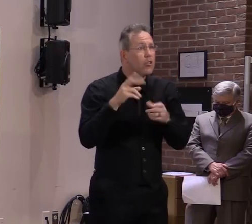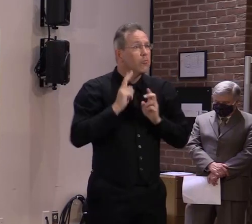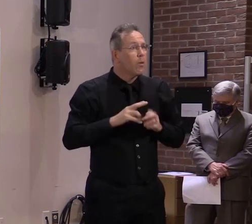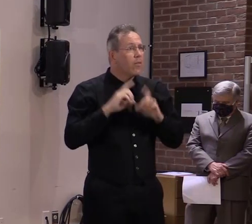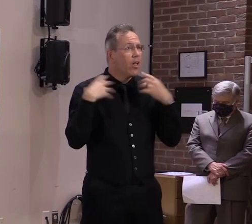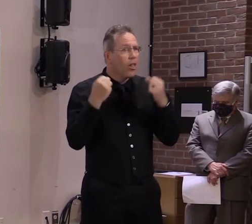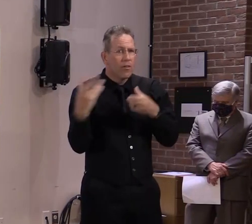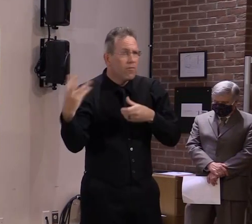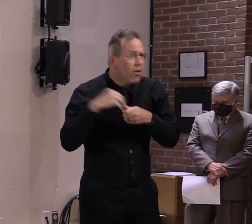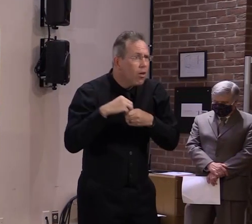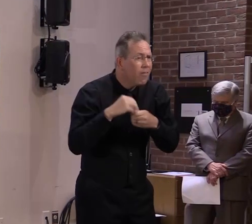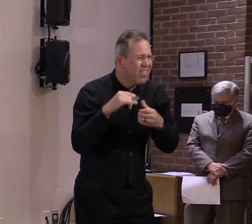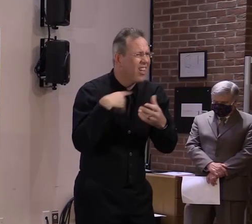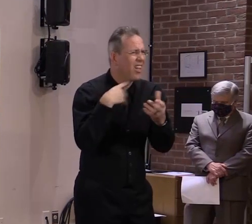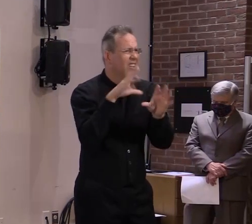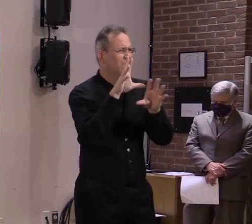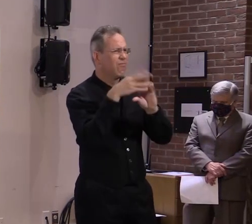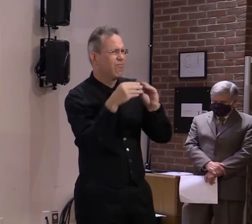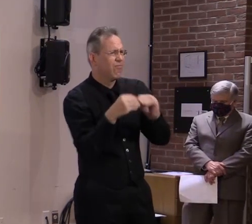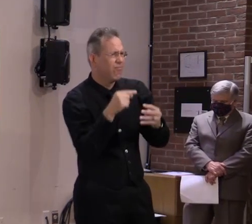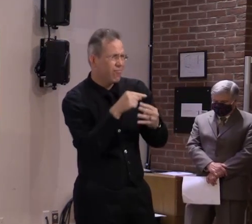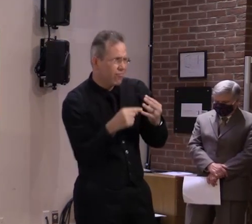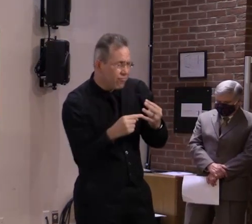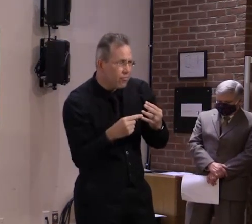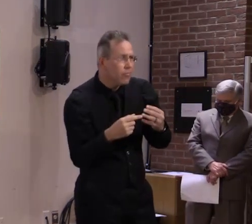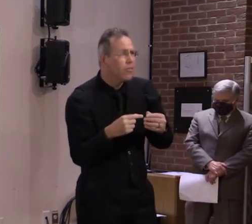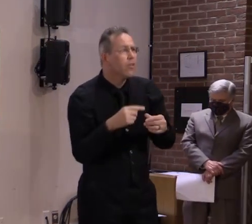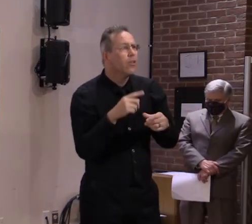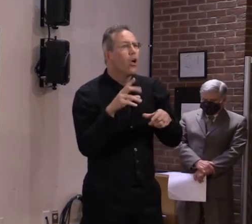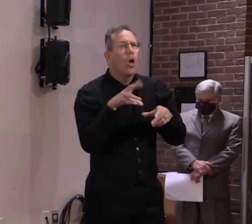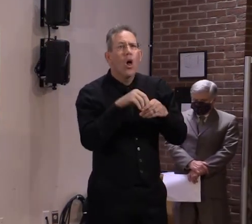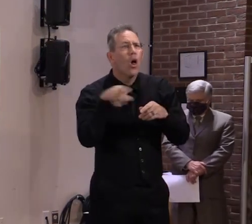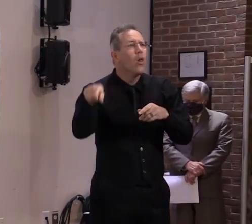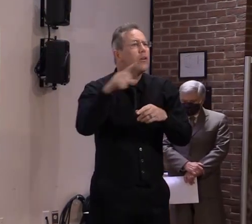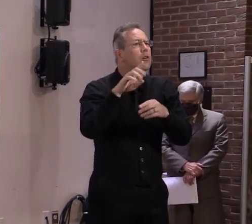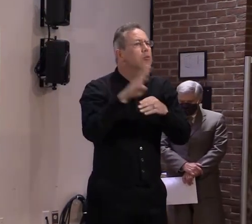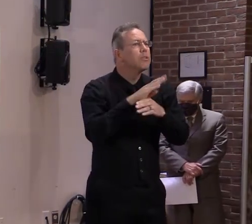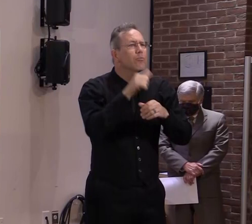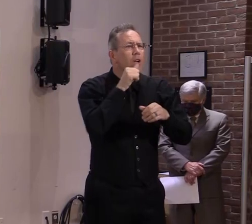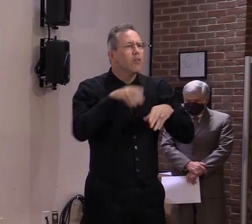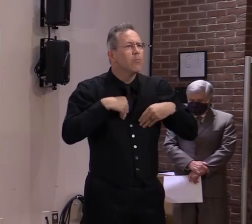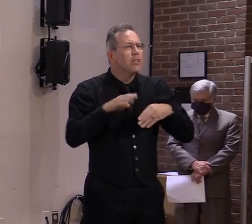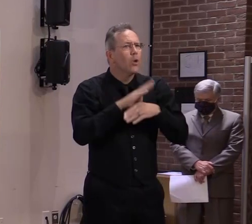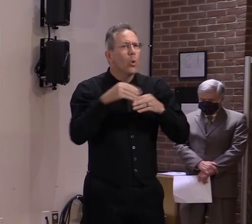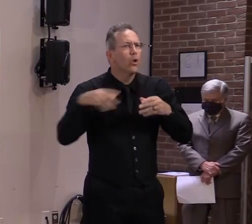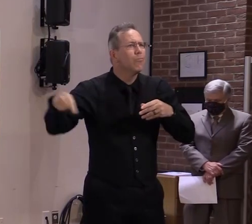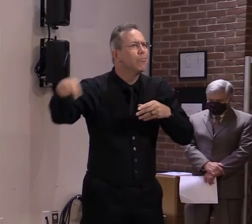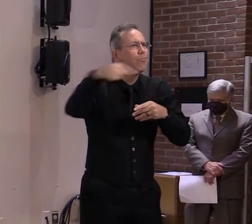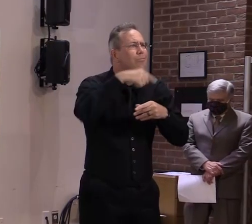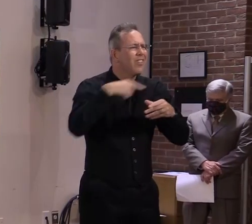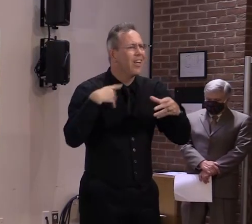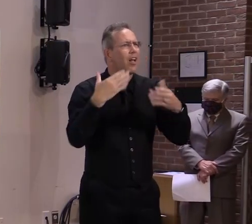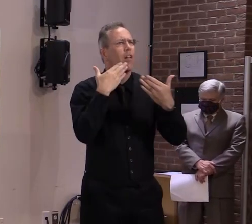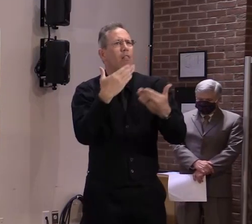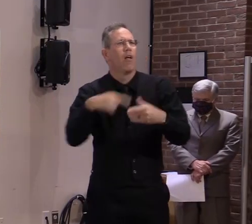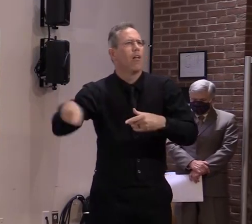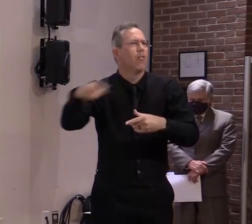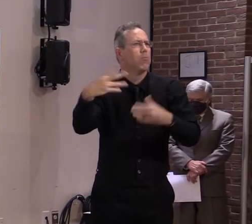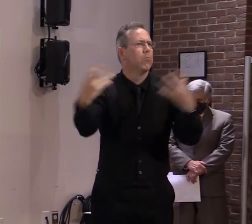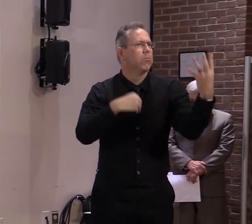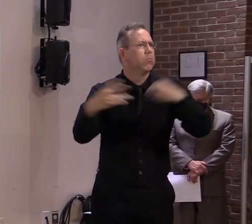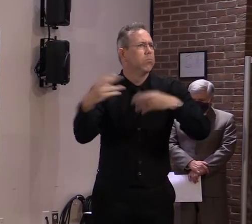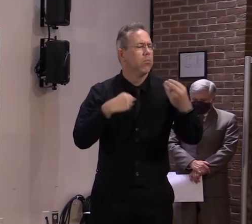of Emergency Management, the messaging and communications teams from all of those organizations, as well as private sector